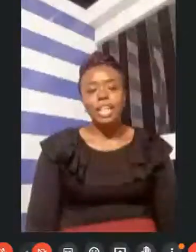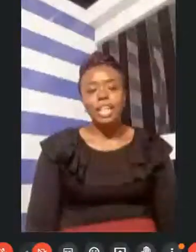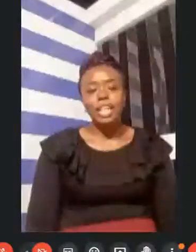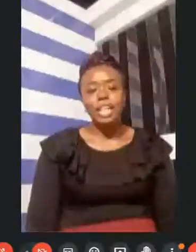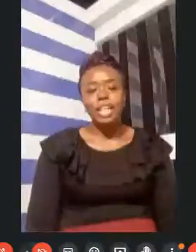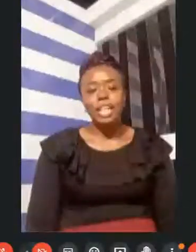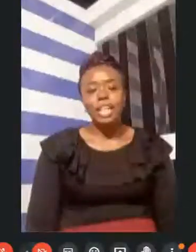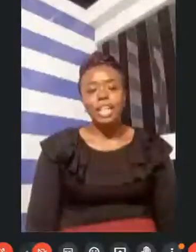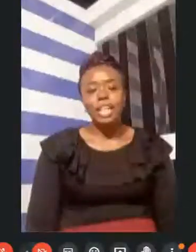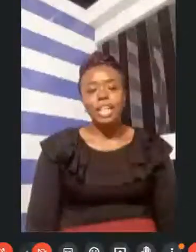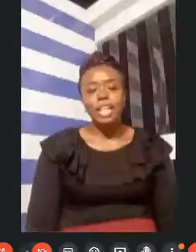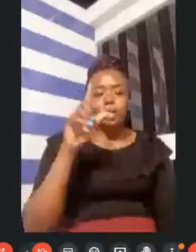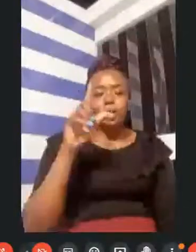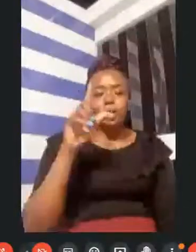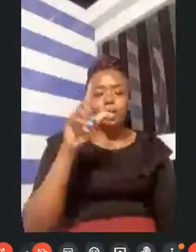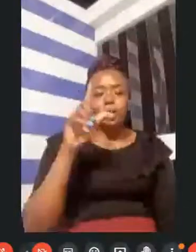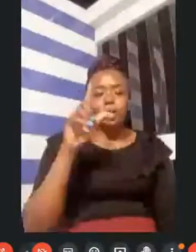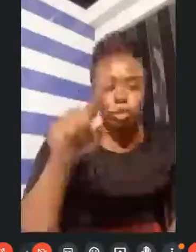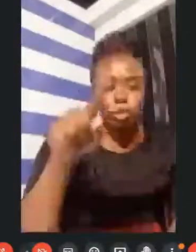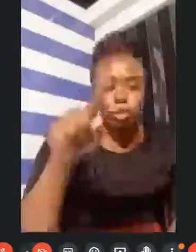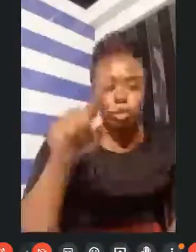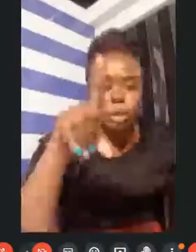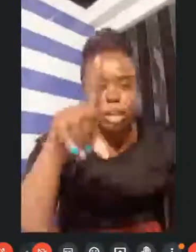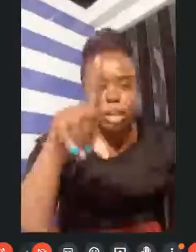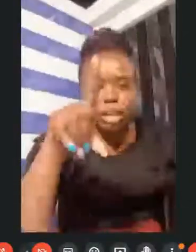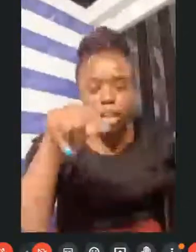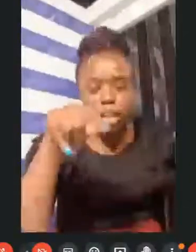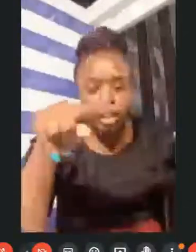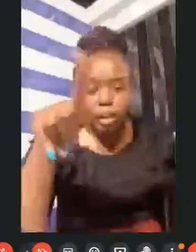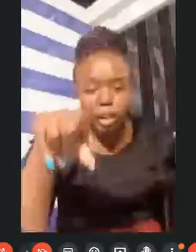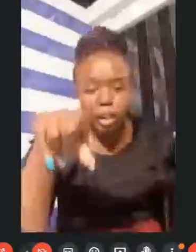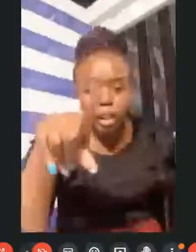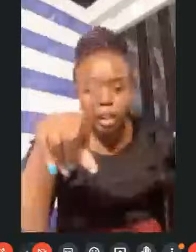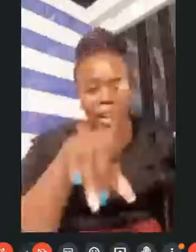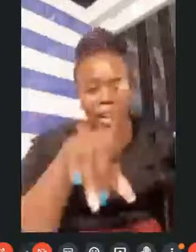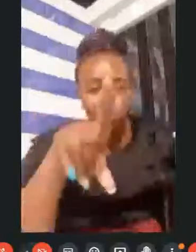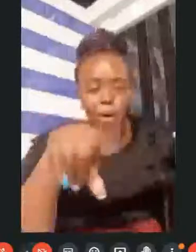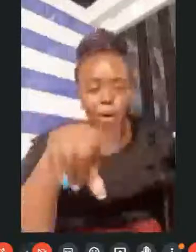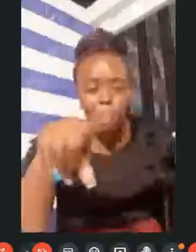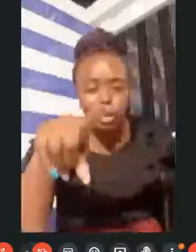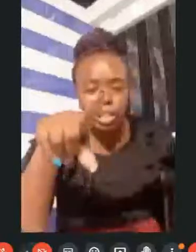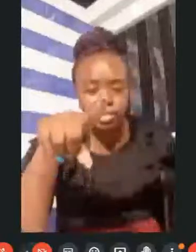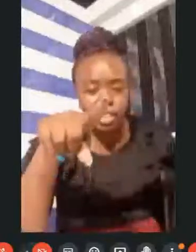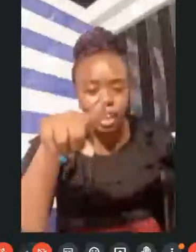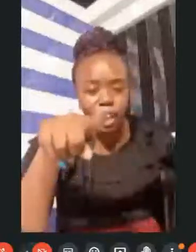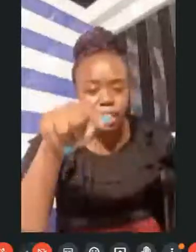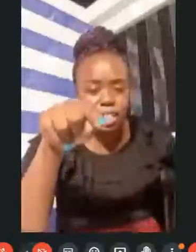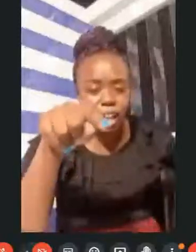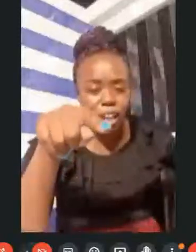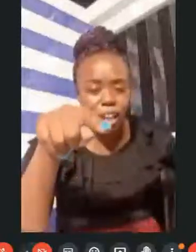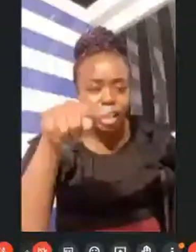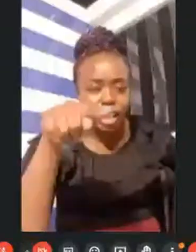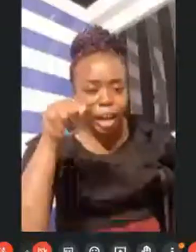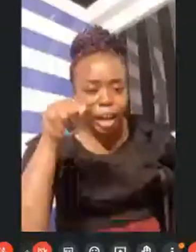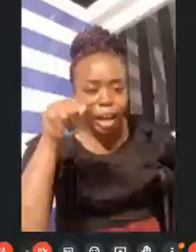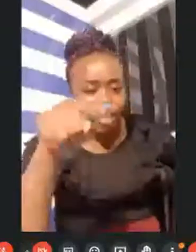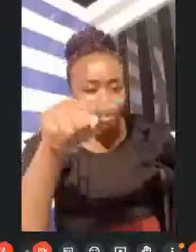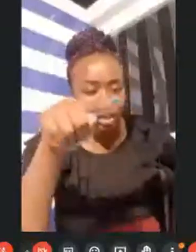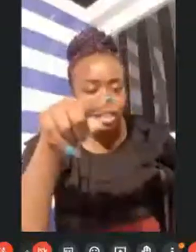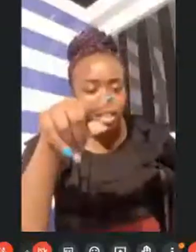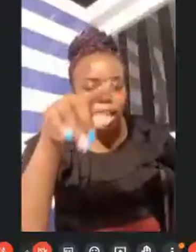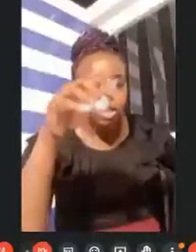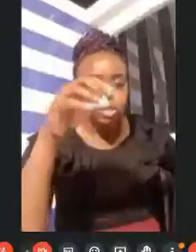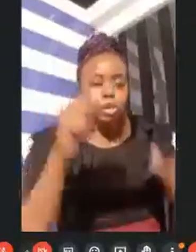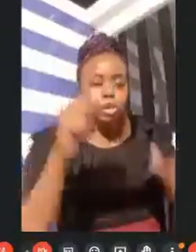a decimal point 2, basically what you do, unatumia hiki kidole, kinaitwa the pointer finger.